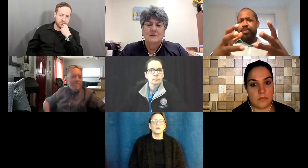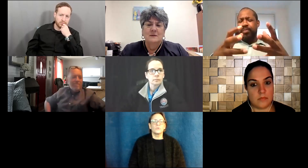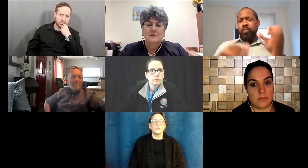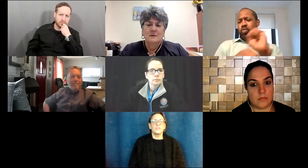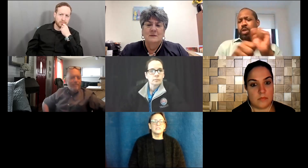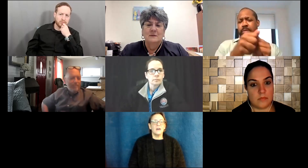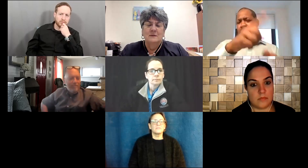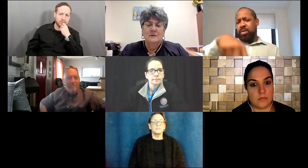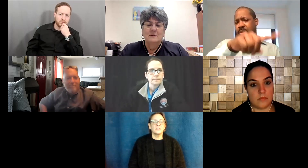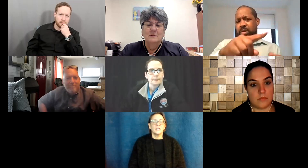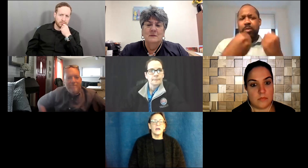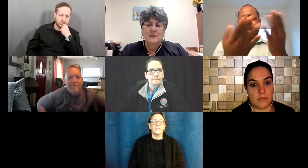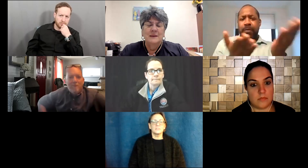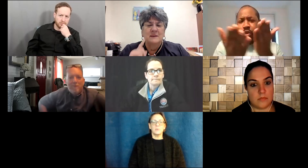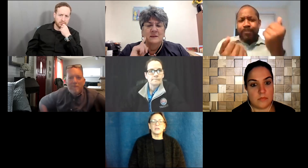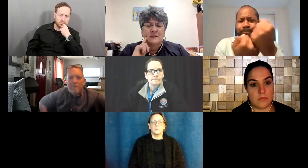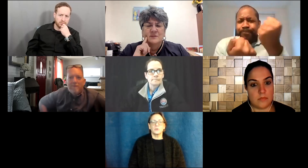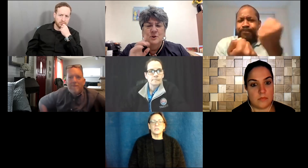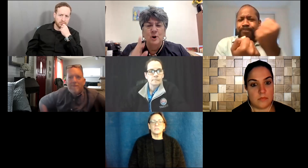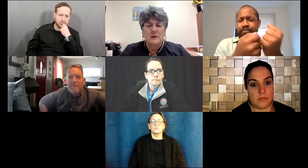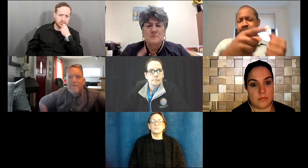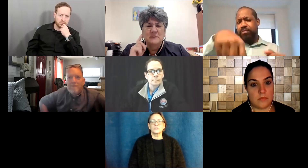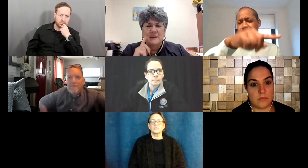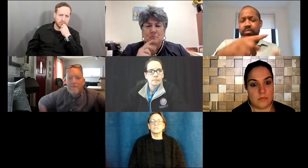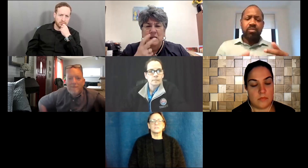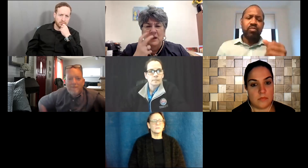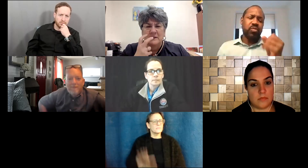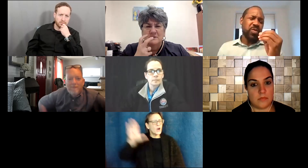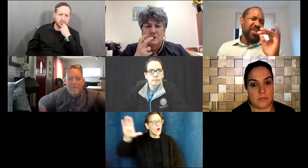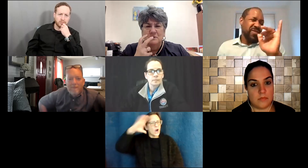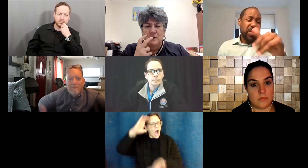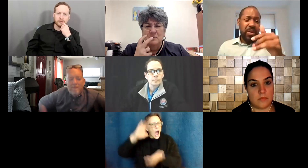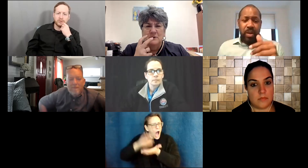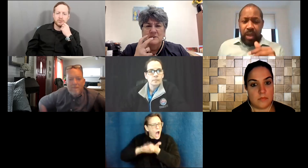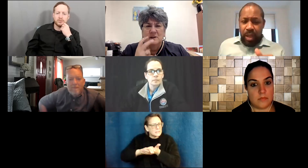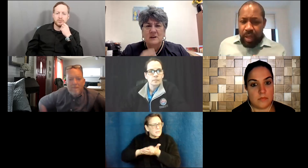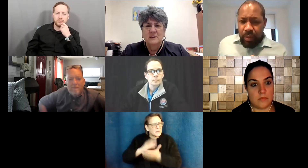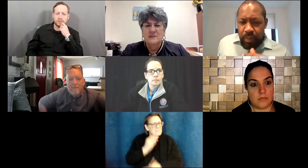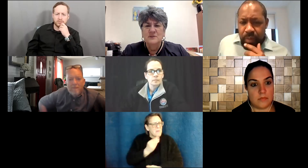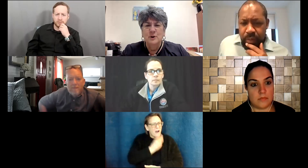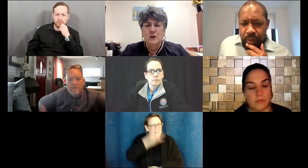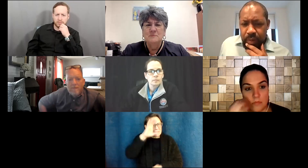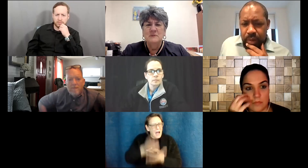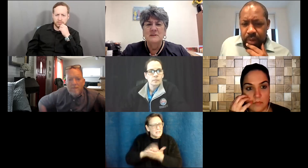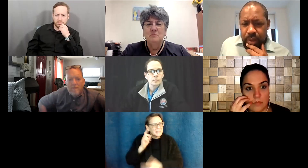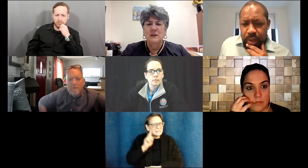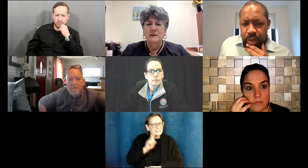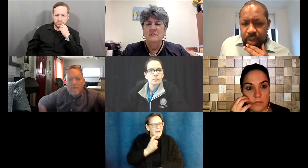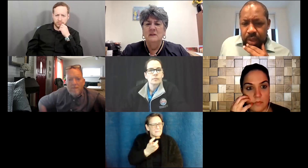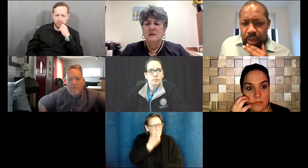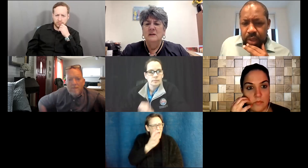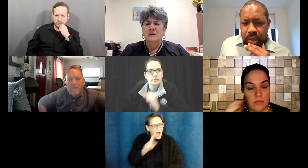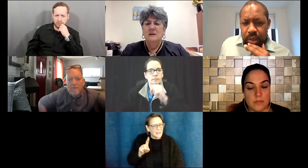working, with the deaf and the And Hispanic isn't community. her husband services. deafblind? Do I have the right person? Isn't her husband